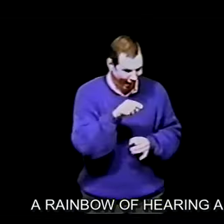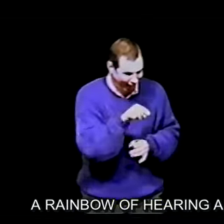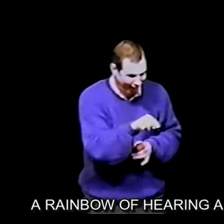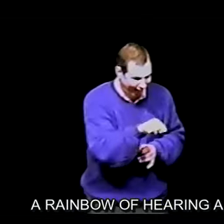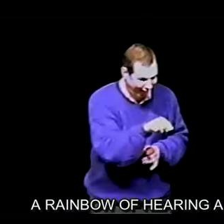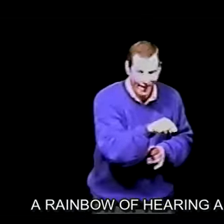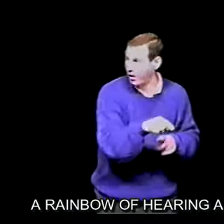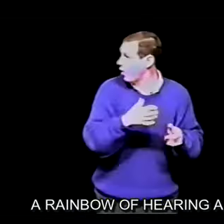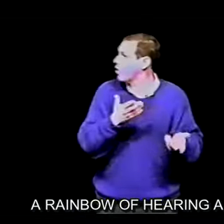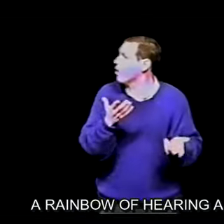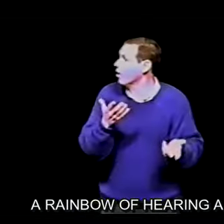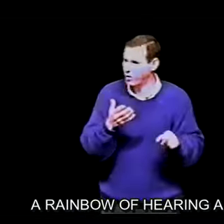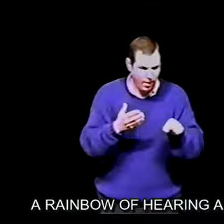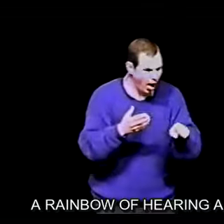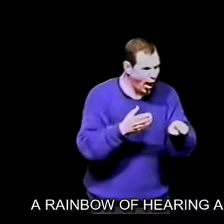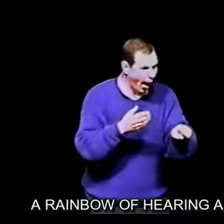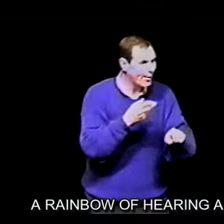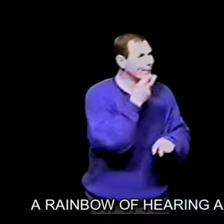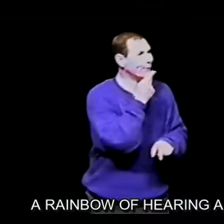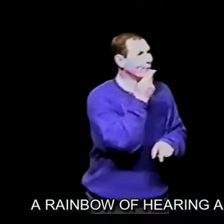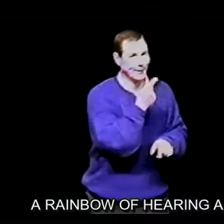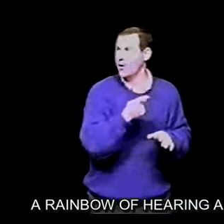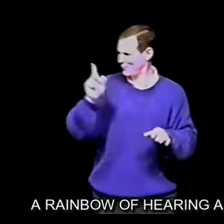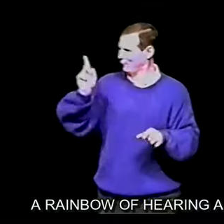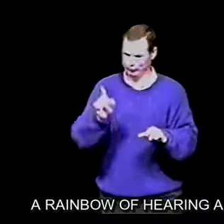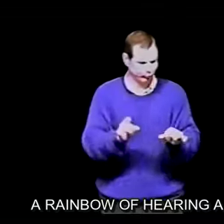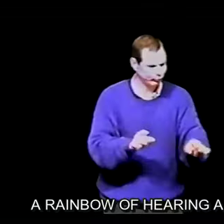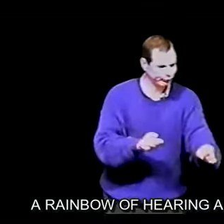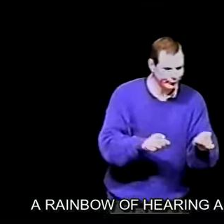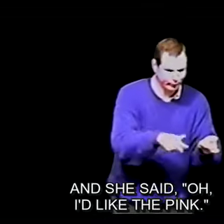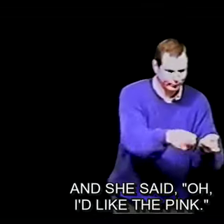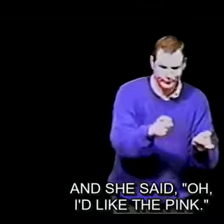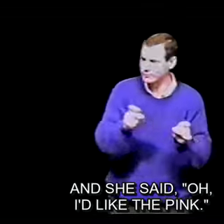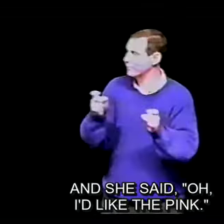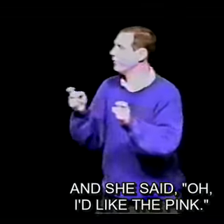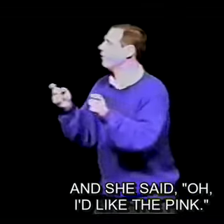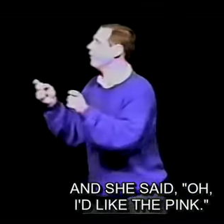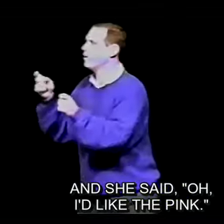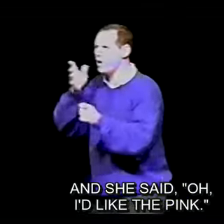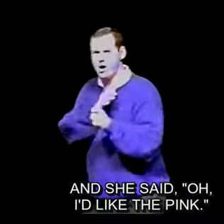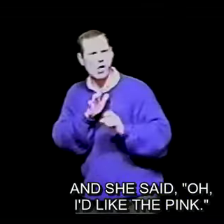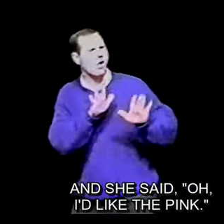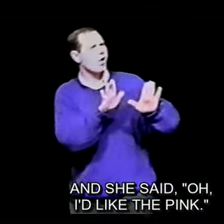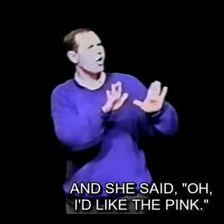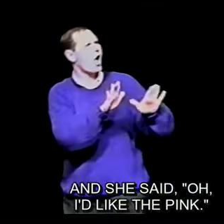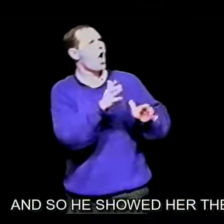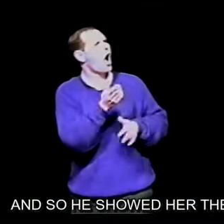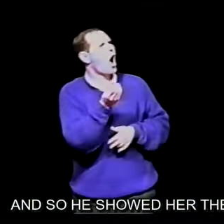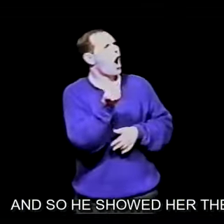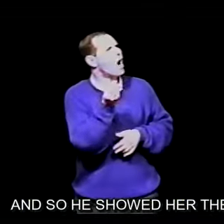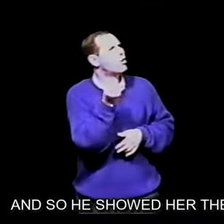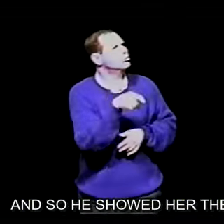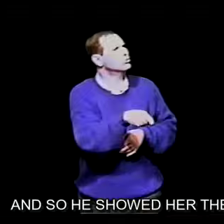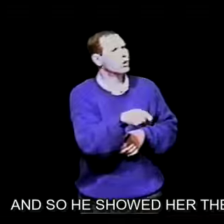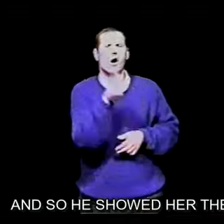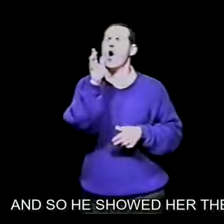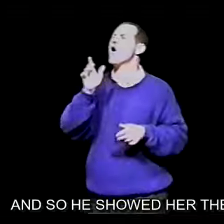hearing aids. And she said, oh, I'd like the pink. And so he showed her the pink, and she said, hold on, how much does